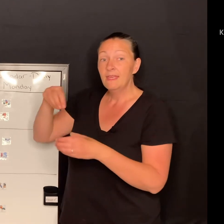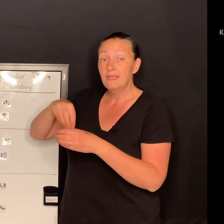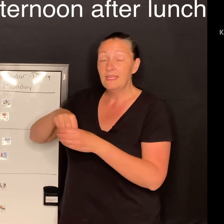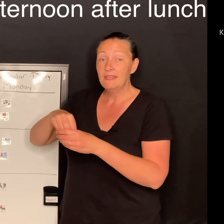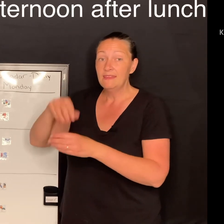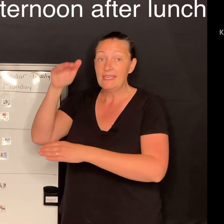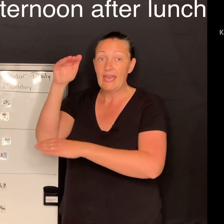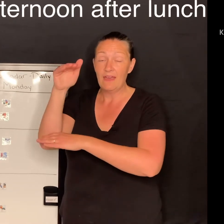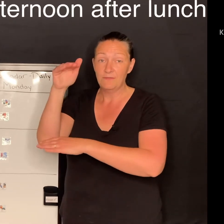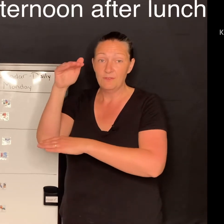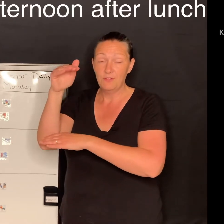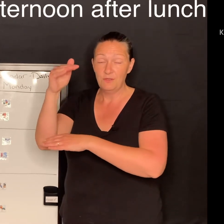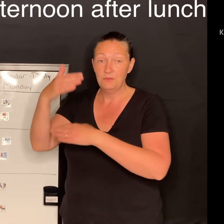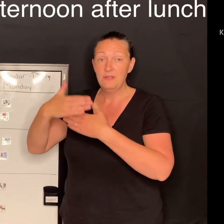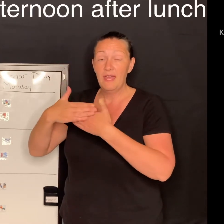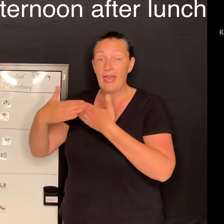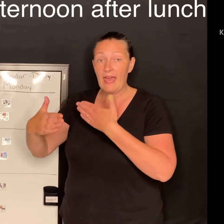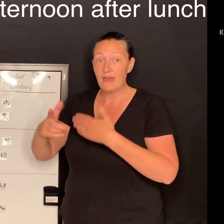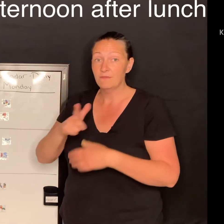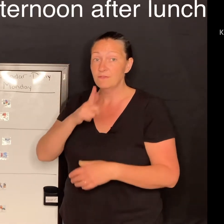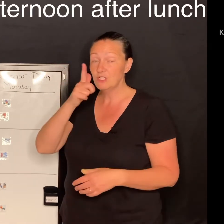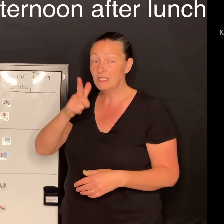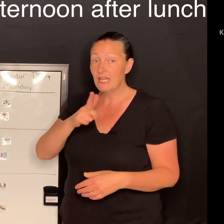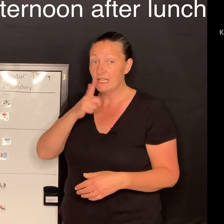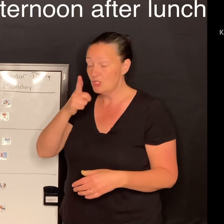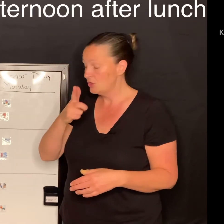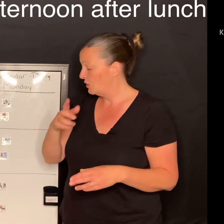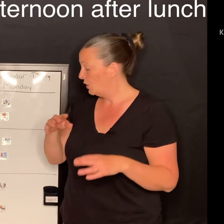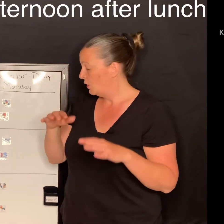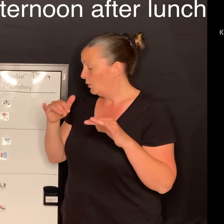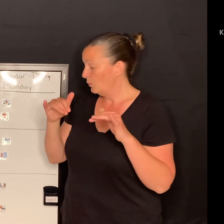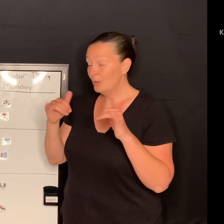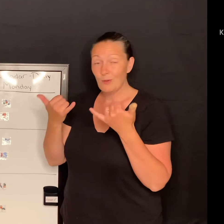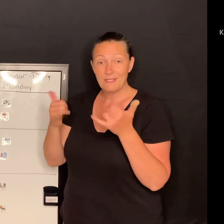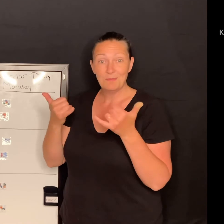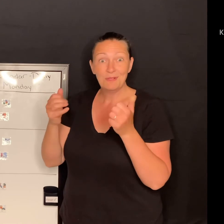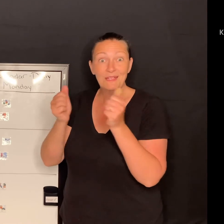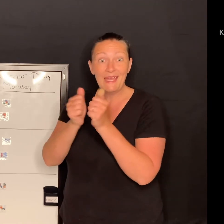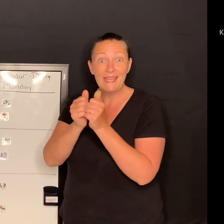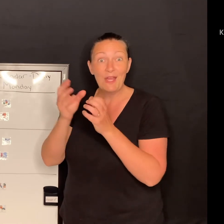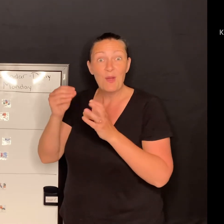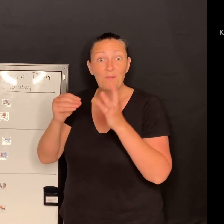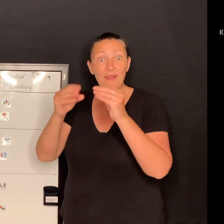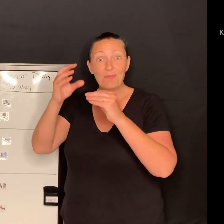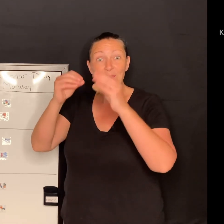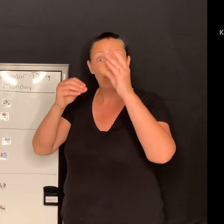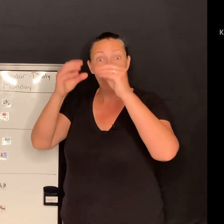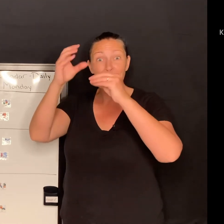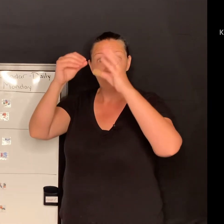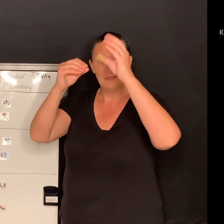In the afternoon, after lunch, we're going to play with bubbles.